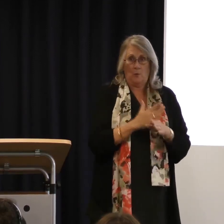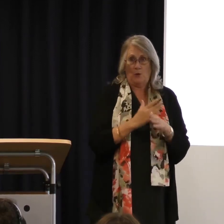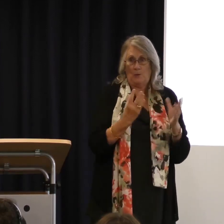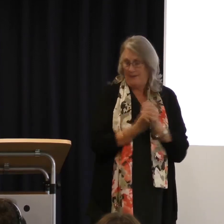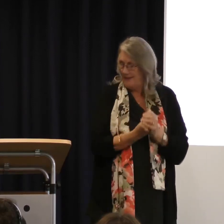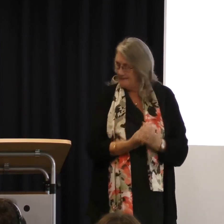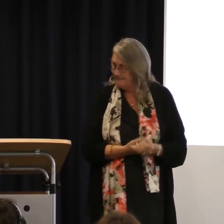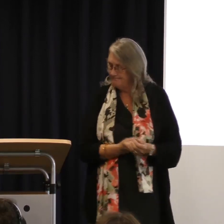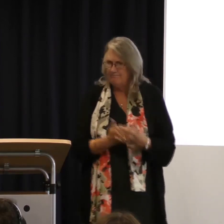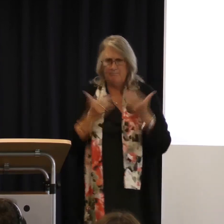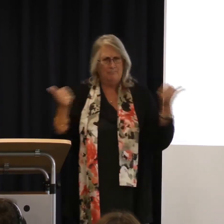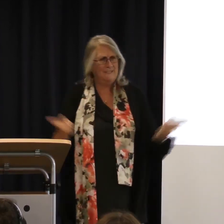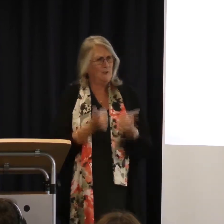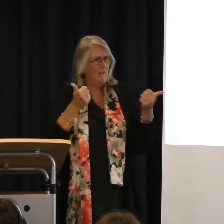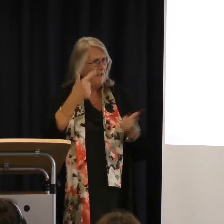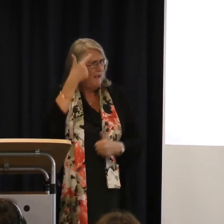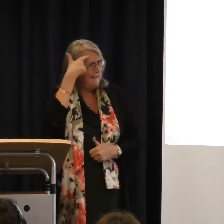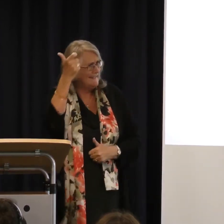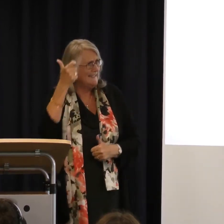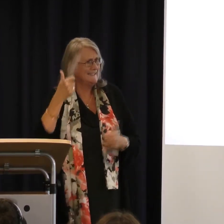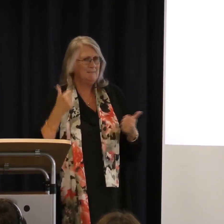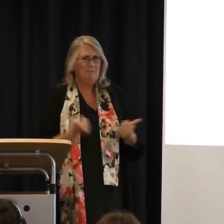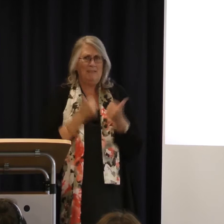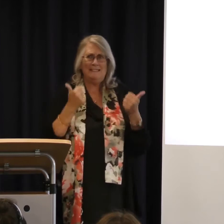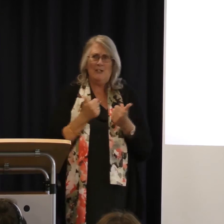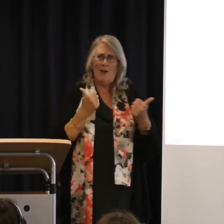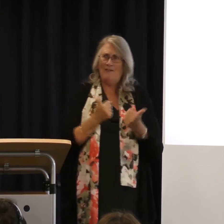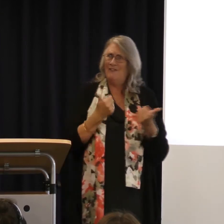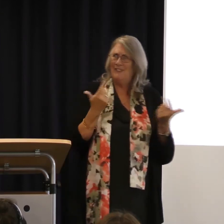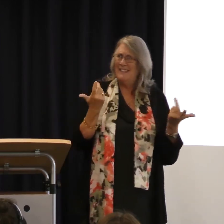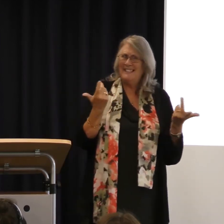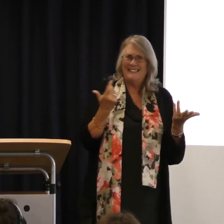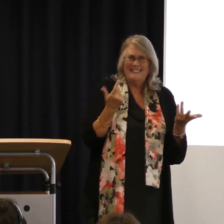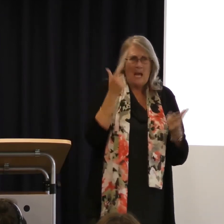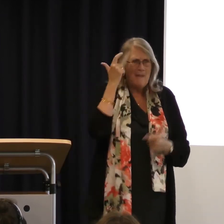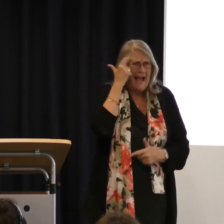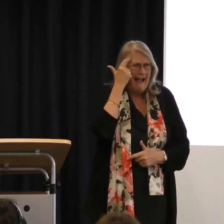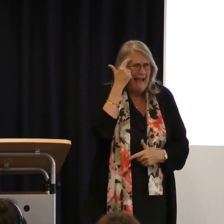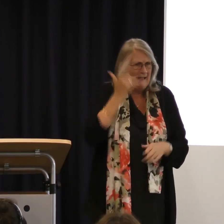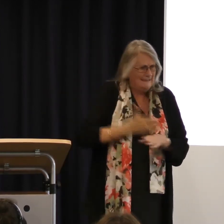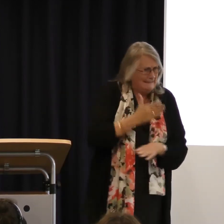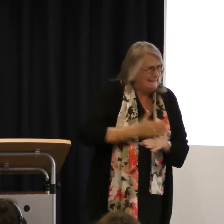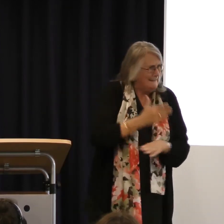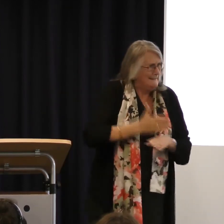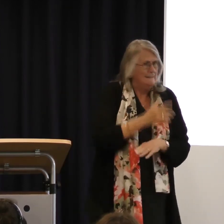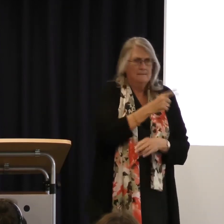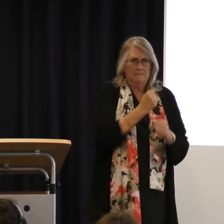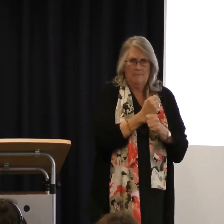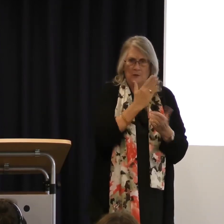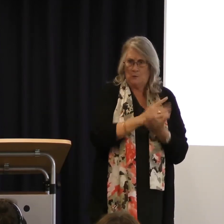He was a great man to work with. He had many ideas, initiatives. He was